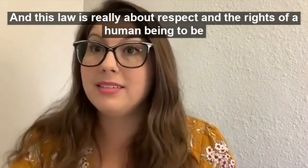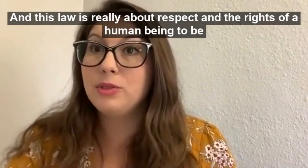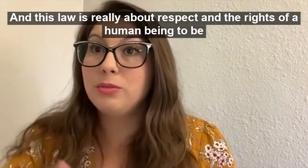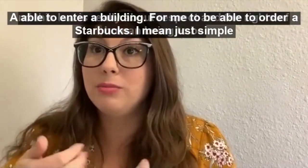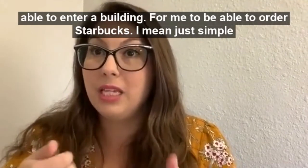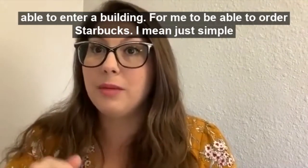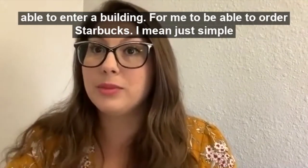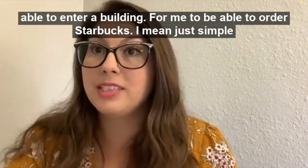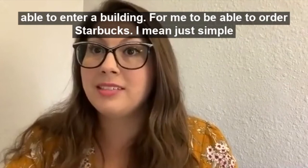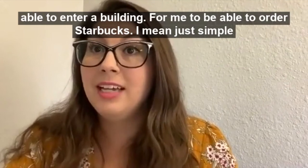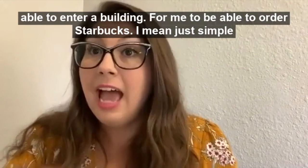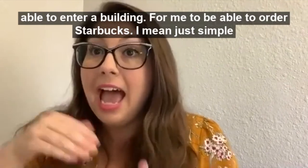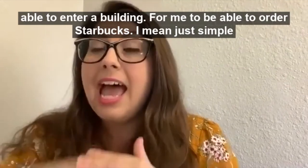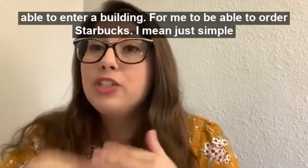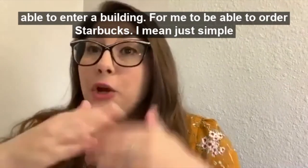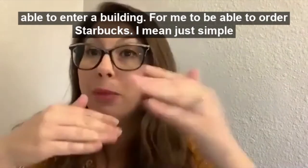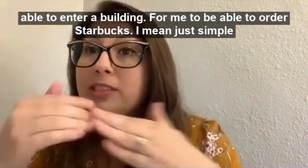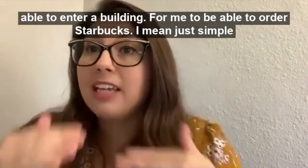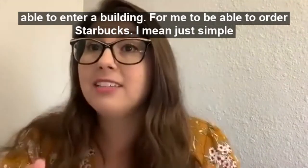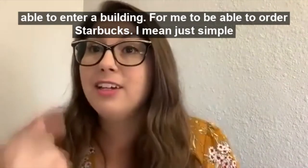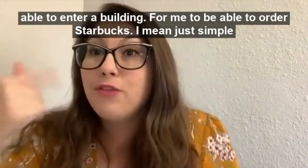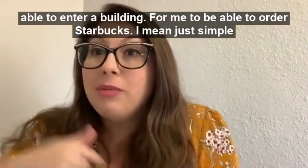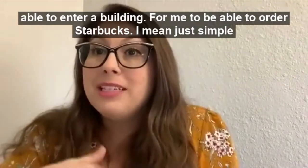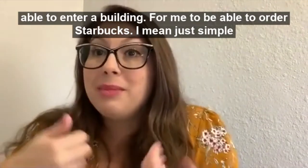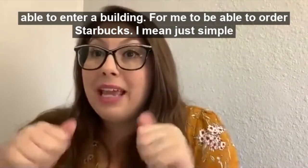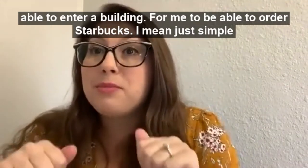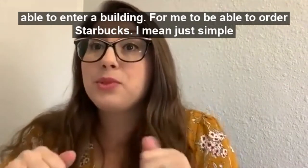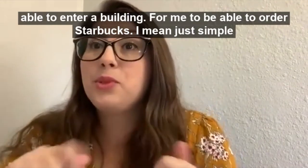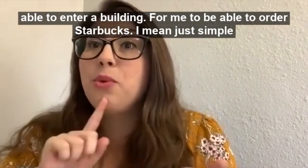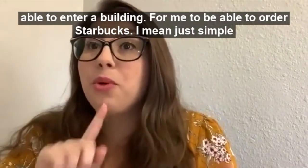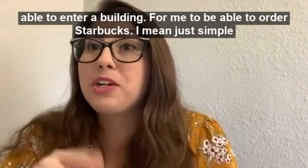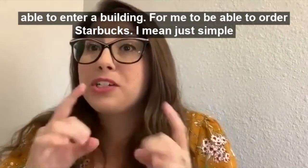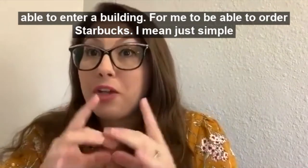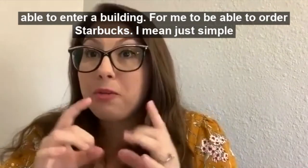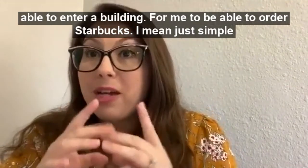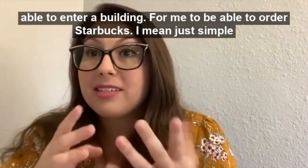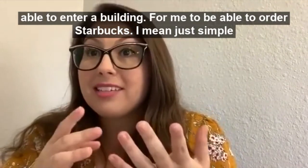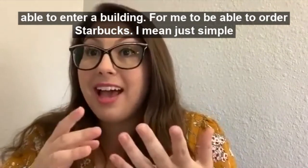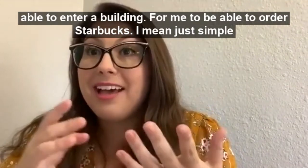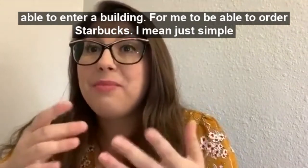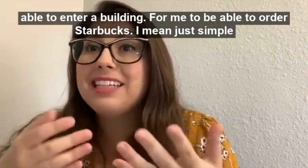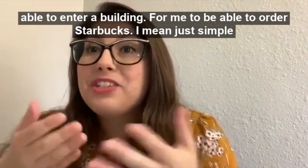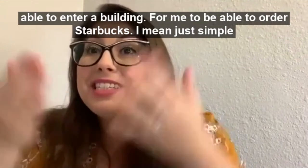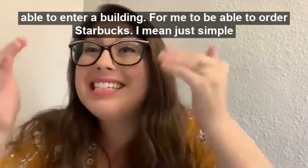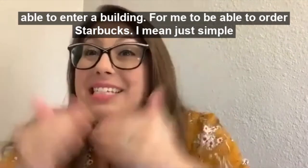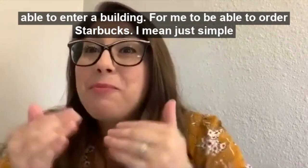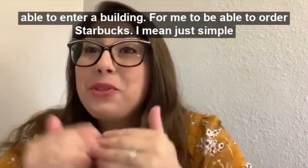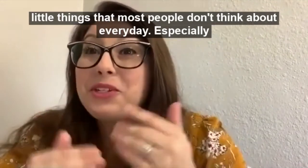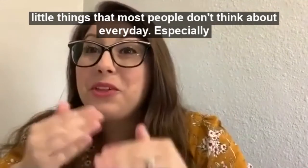to be able to enter a building, for me to be able to order Starbucks. I mean, just simple little